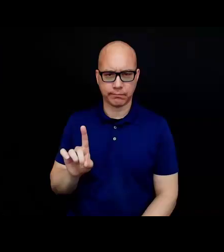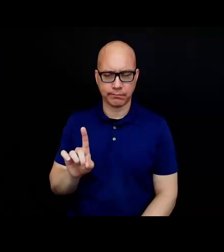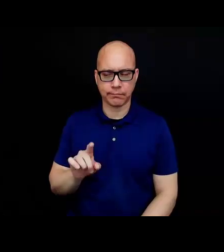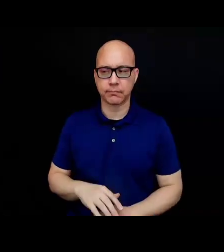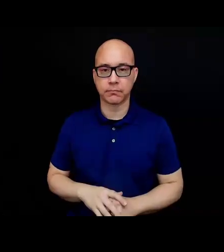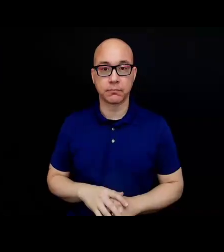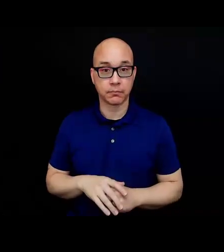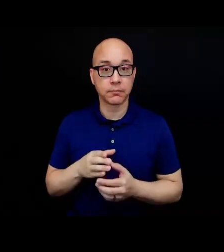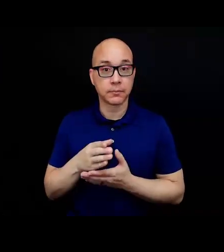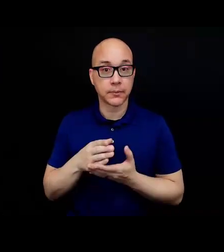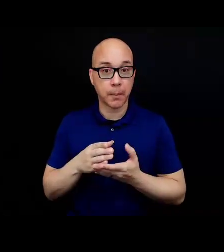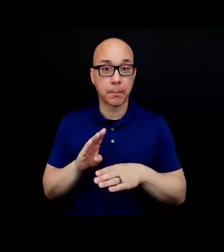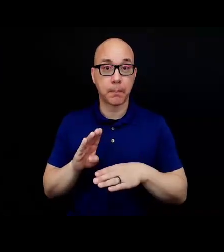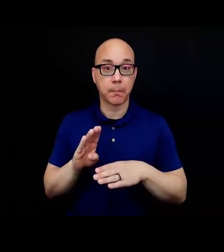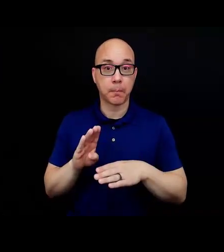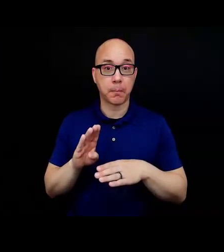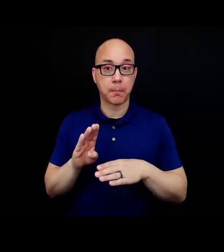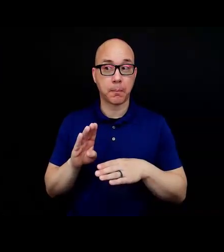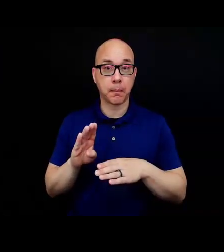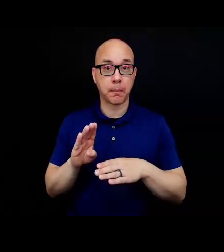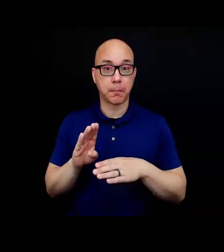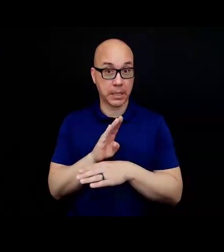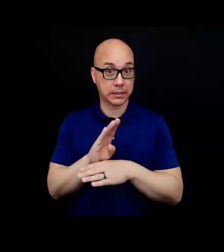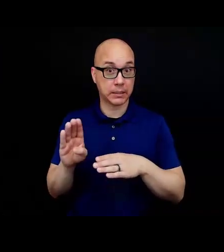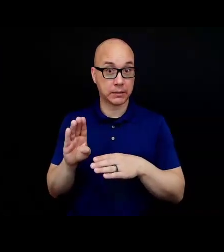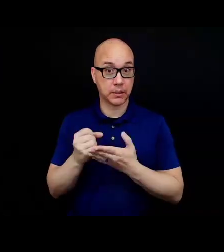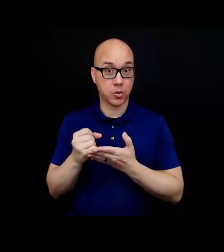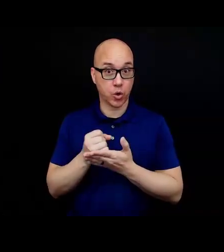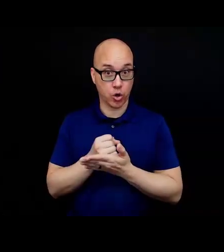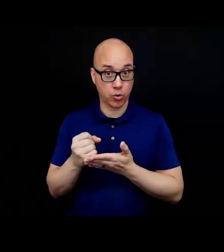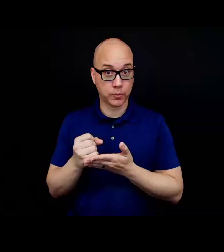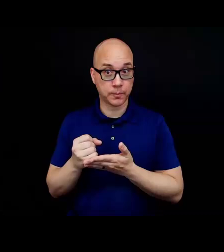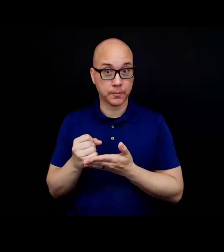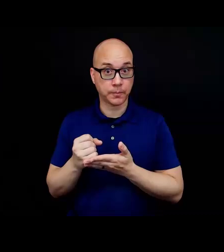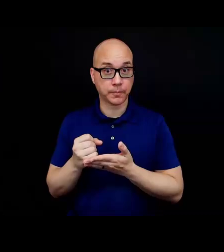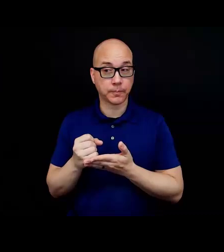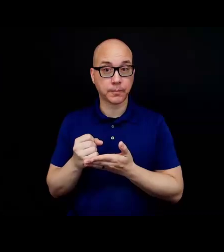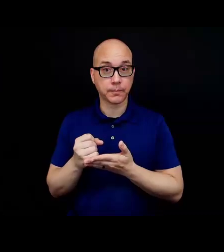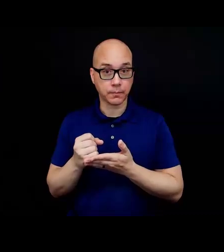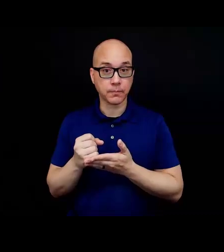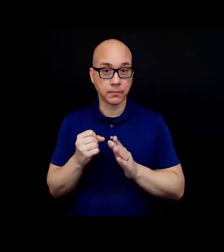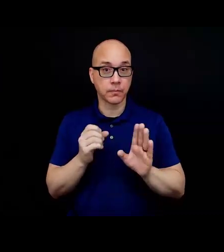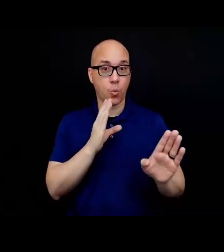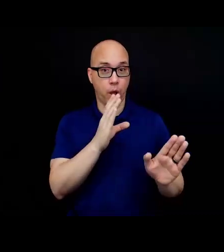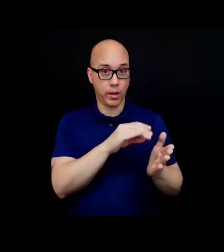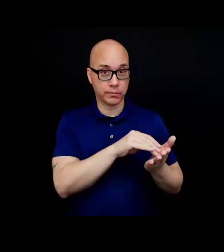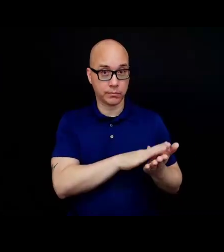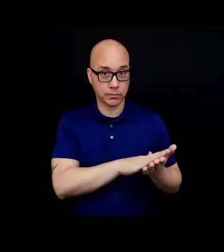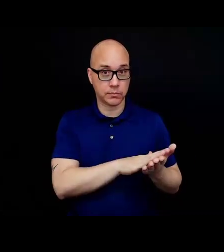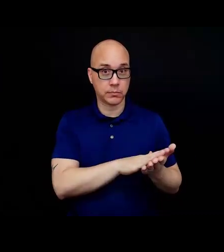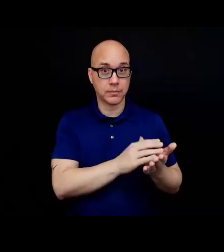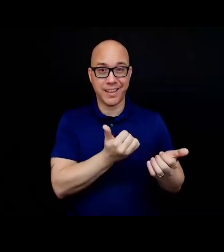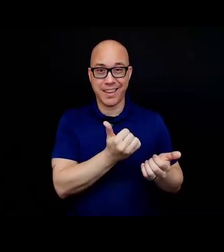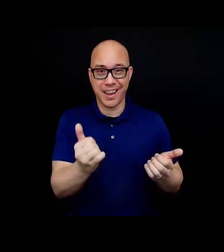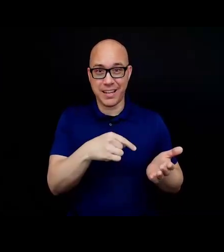cards that only report the debt sits on your business name, not your personal name, so it doesn't affect your debt